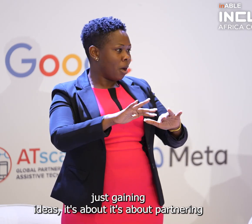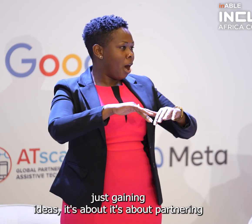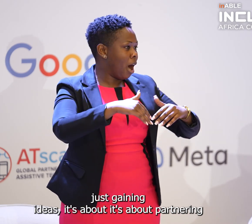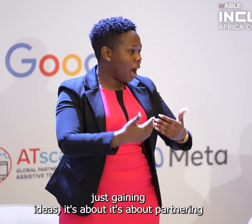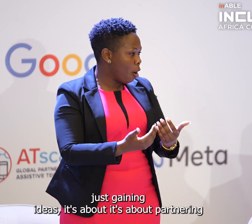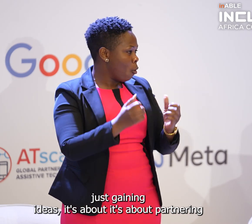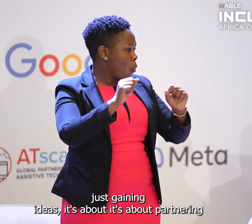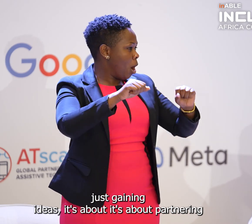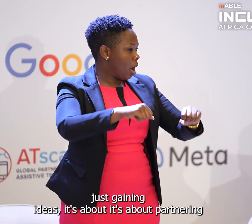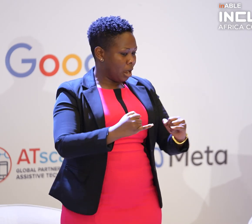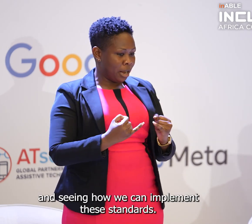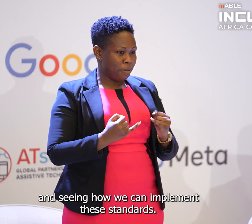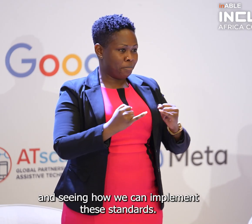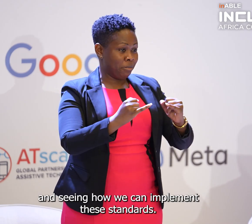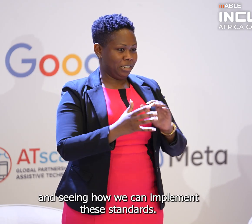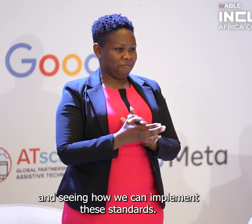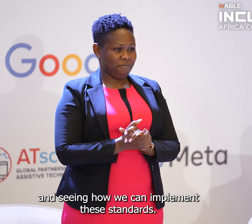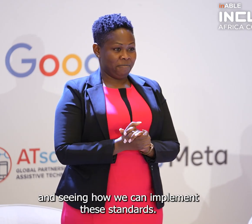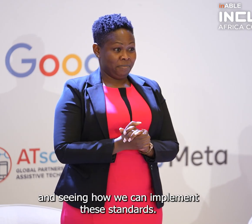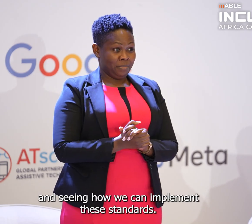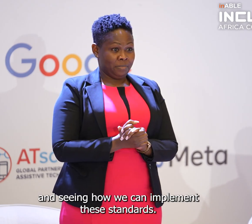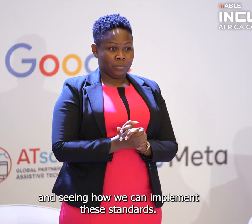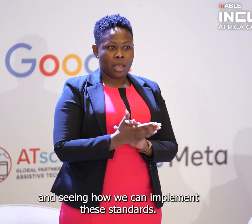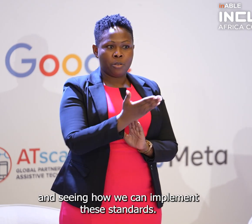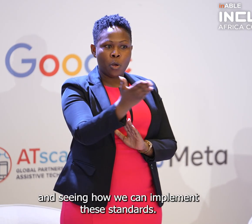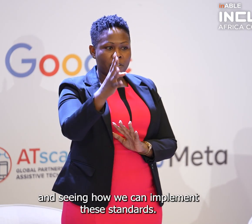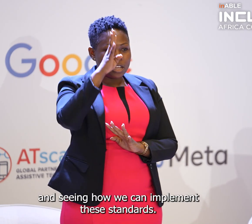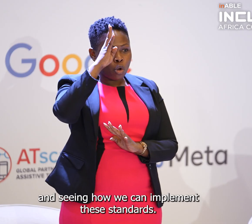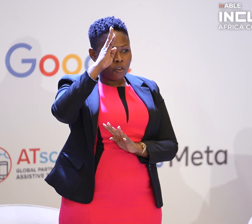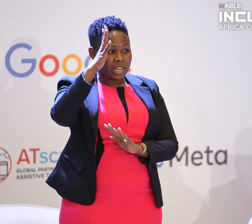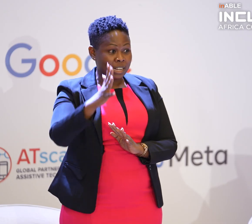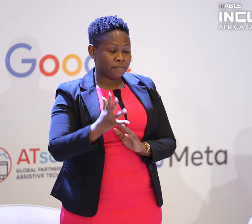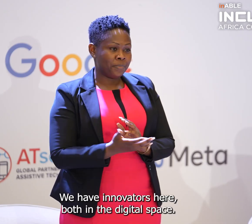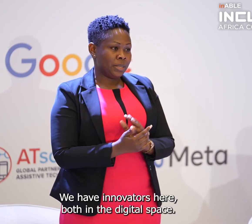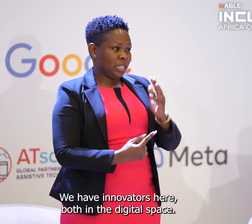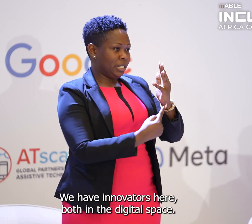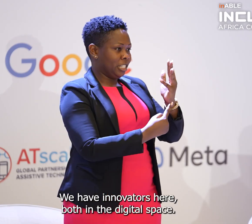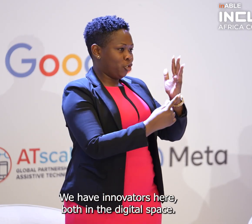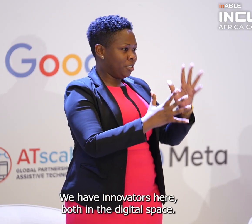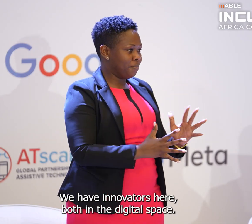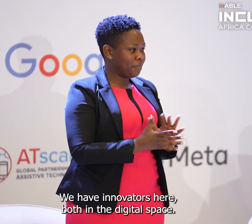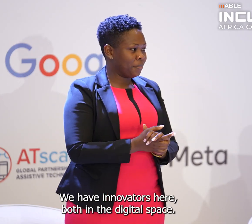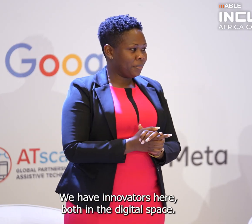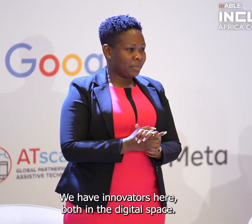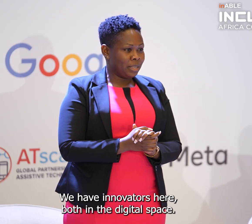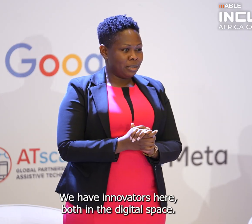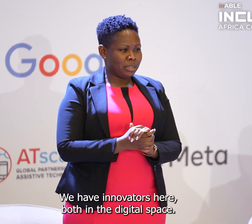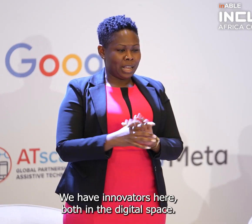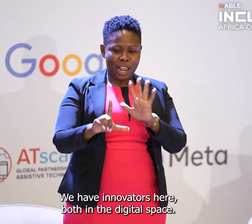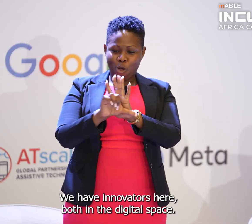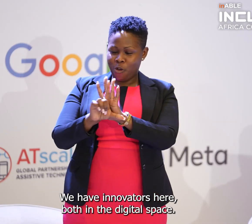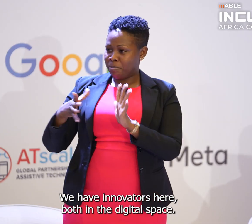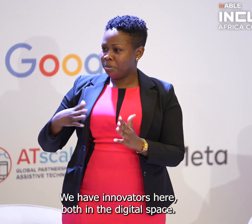it's about partnering and seeing how we can implement these standards. We have innovators here,